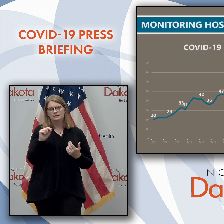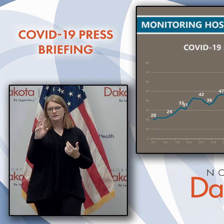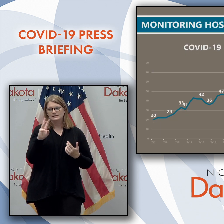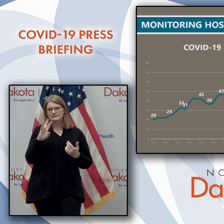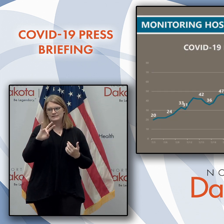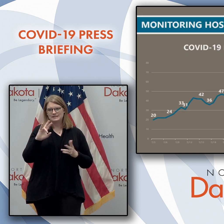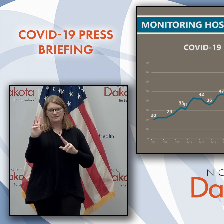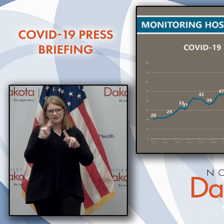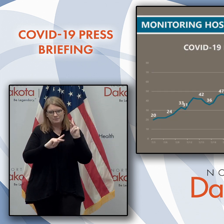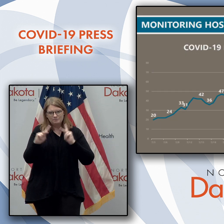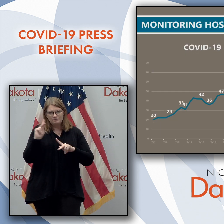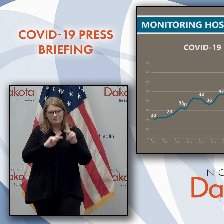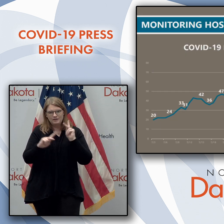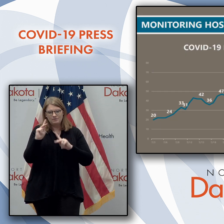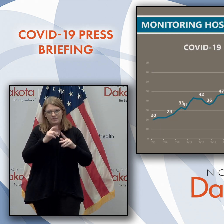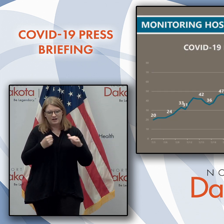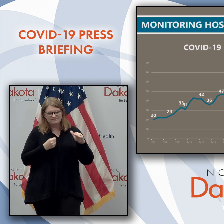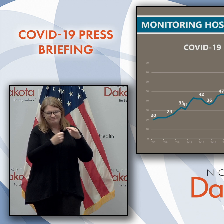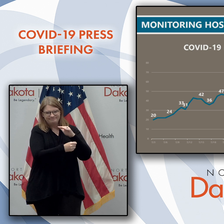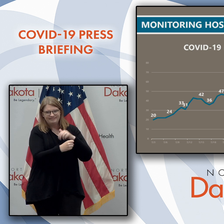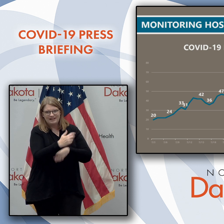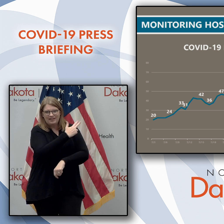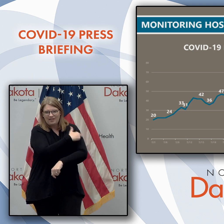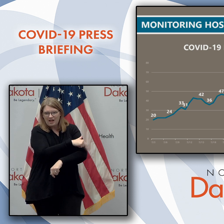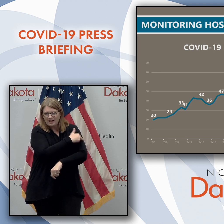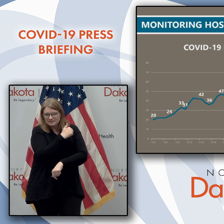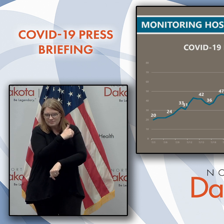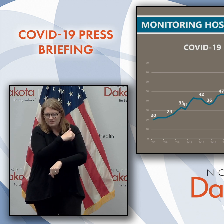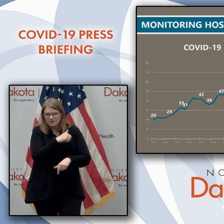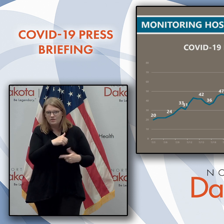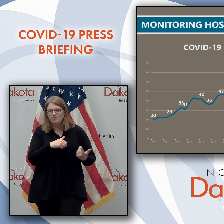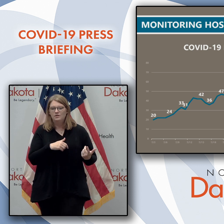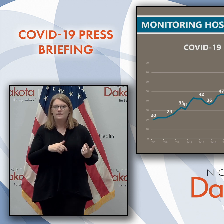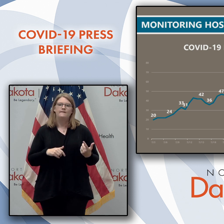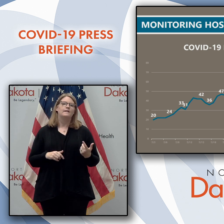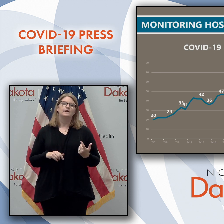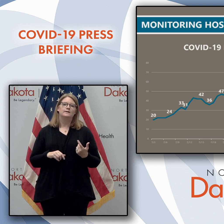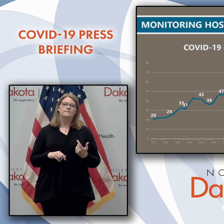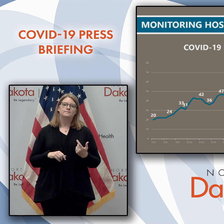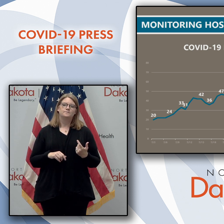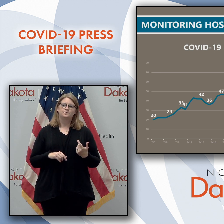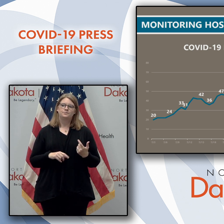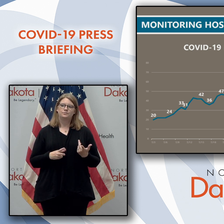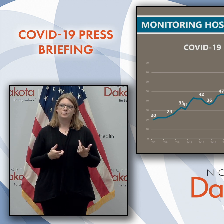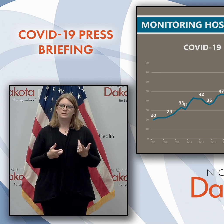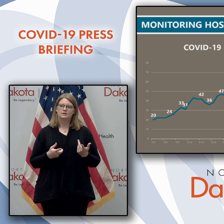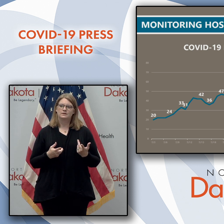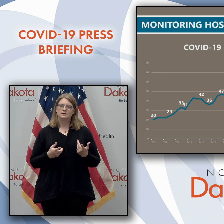67 people that are hospitalized. And of those